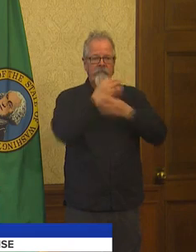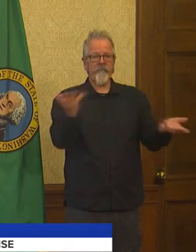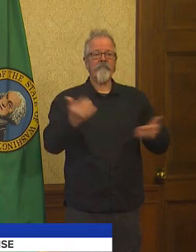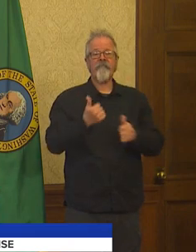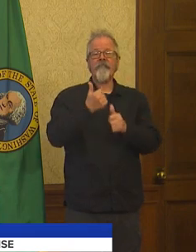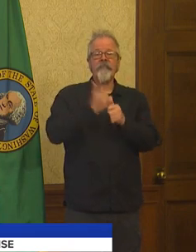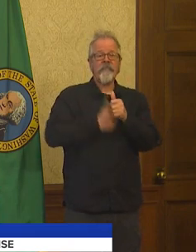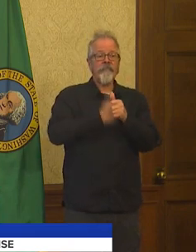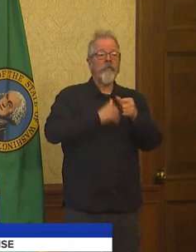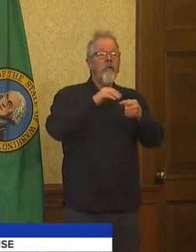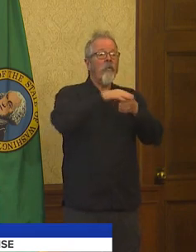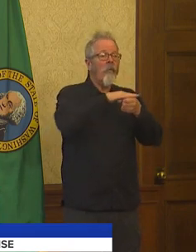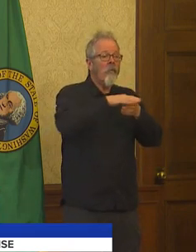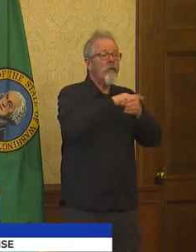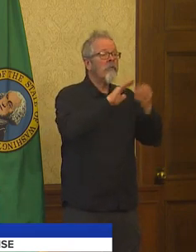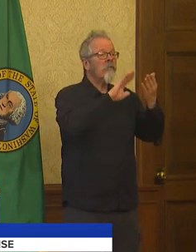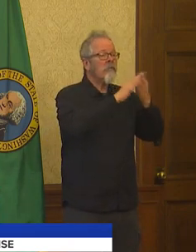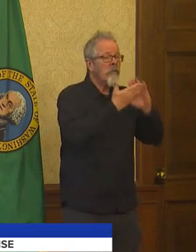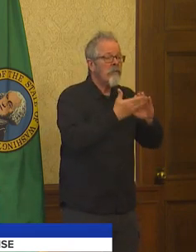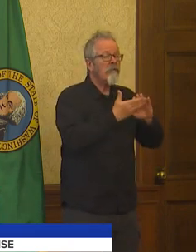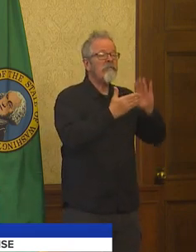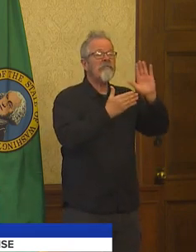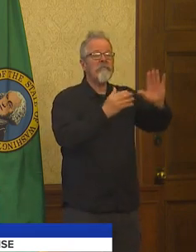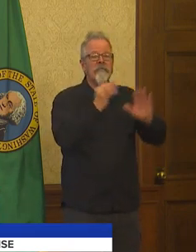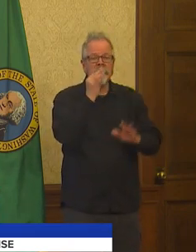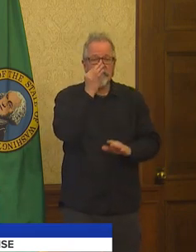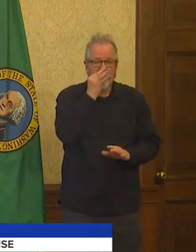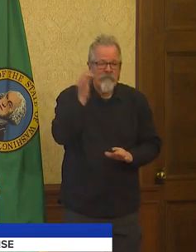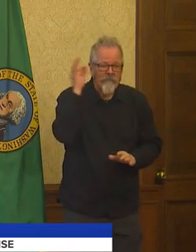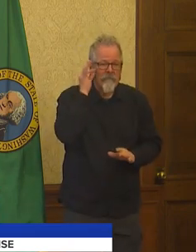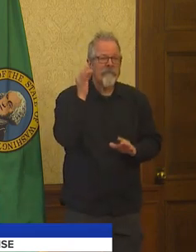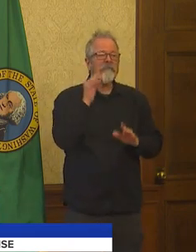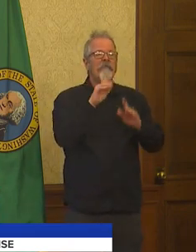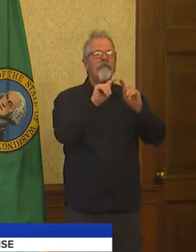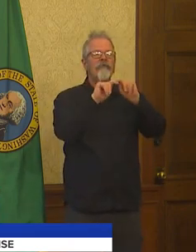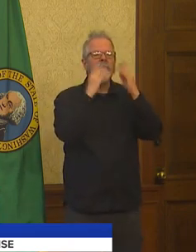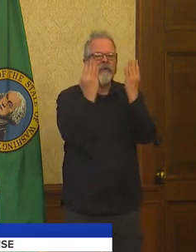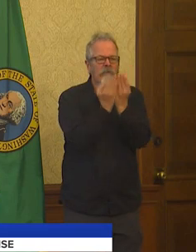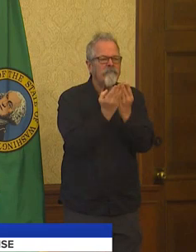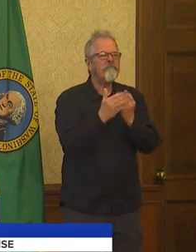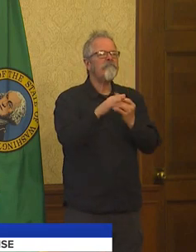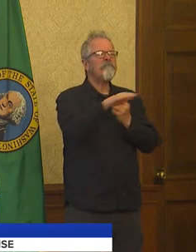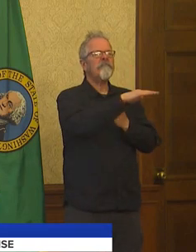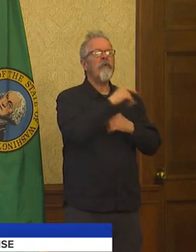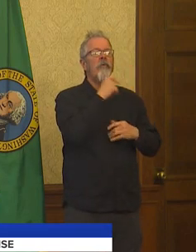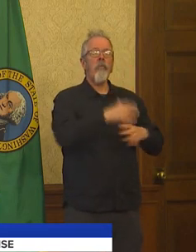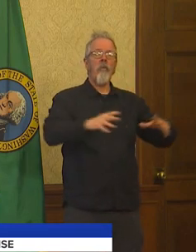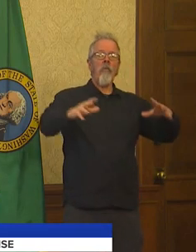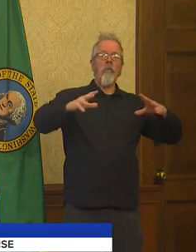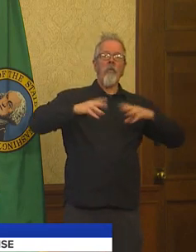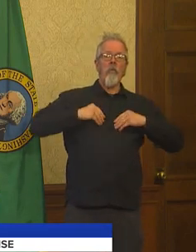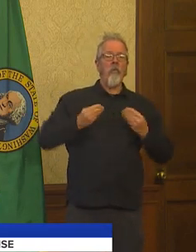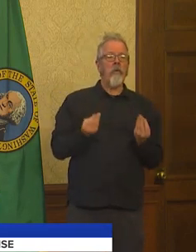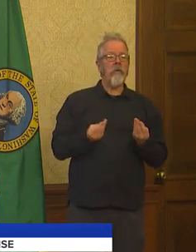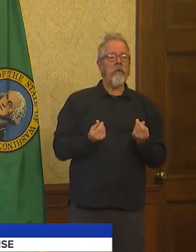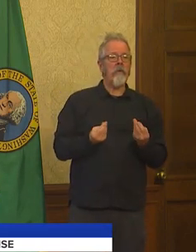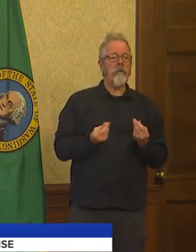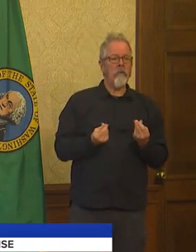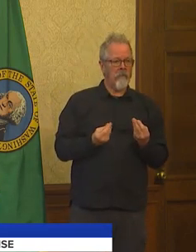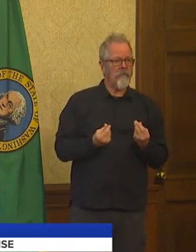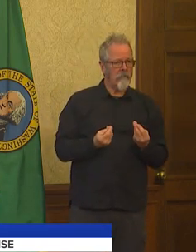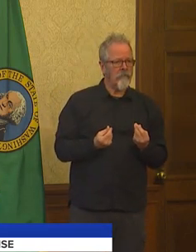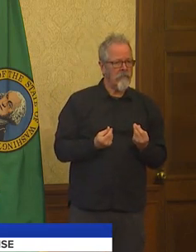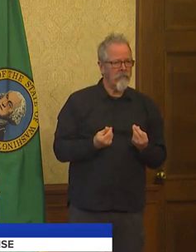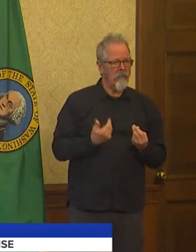I'd like to emphasize that we're making this decision based on public health all the way around. Now, these are guidelines that we all